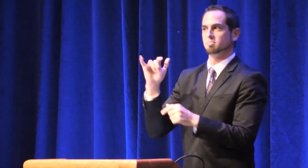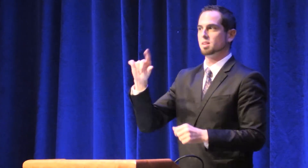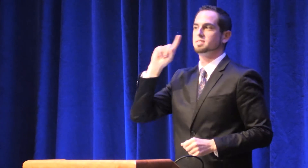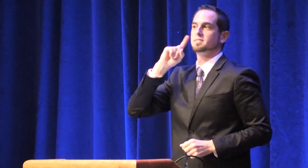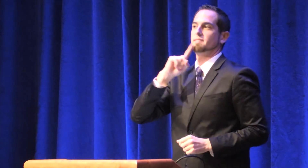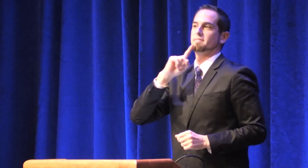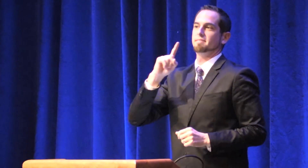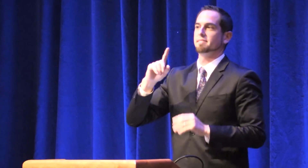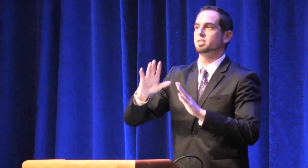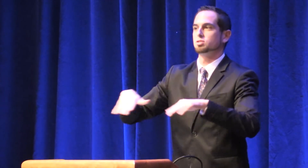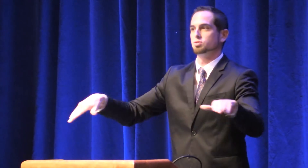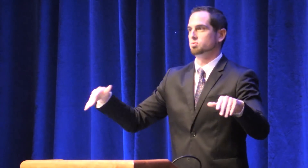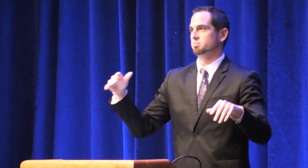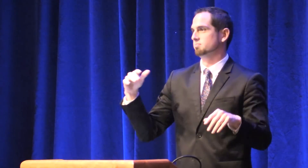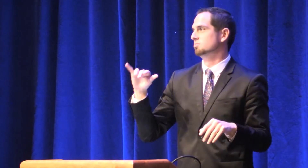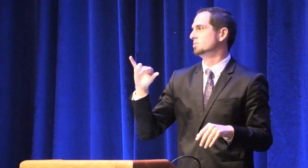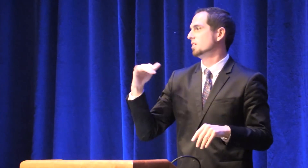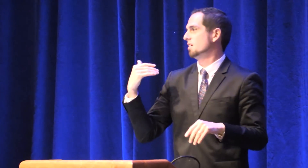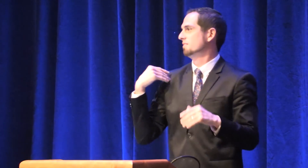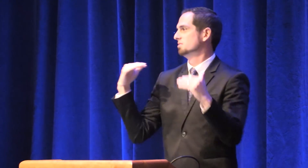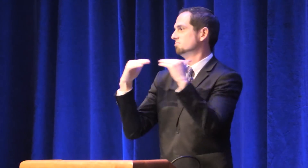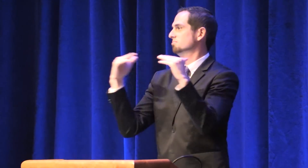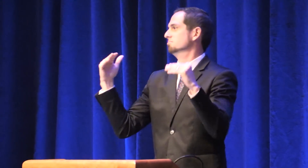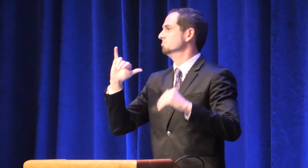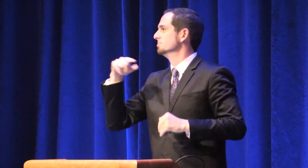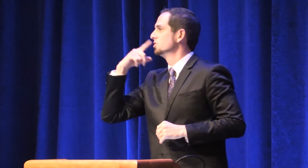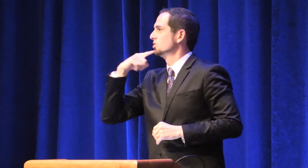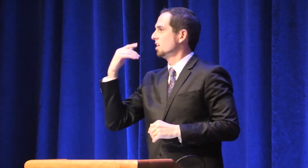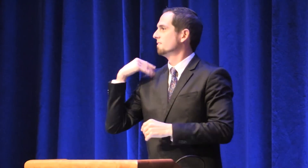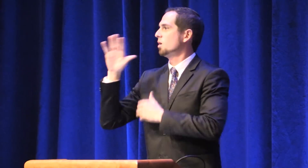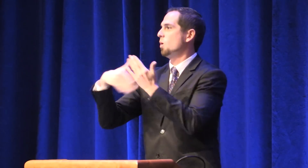deaf golfer is just another kid with the whole world in front of him.